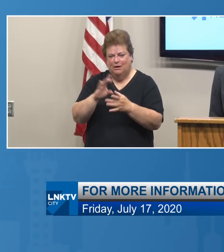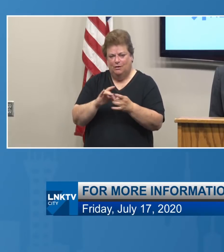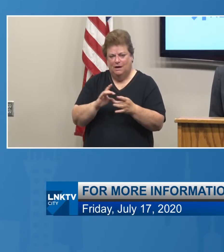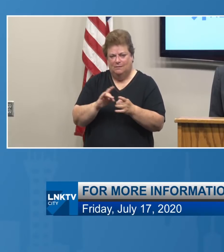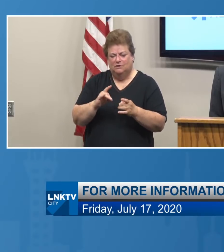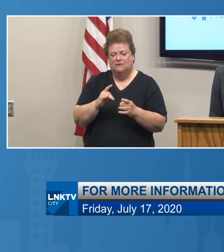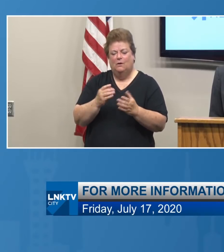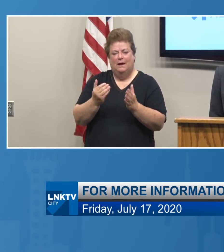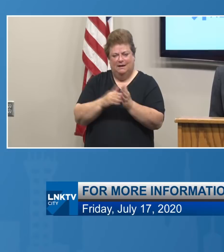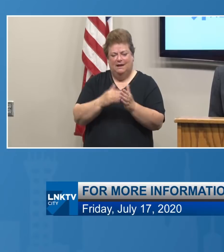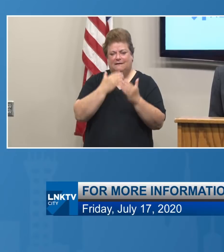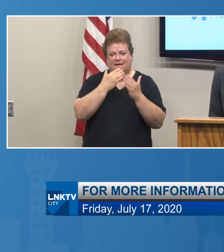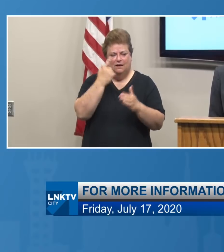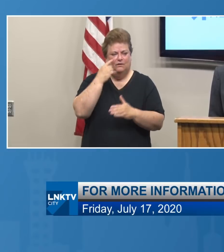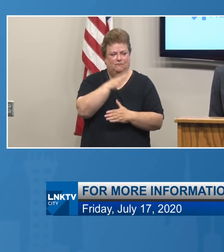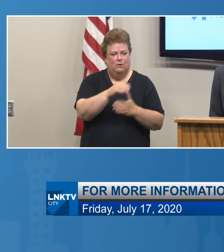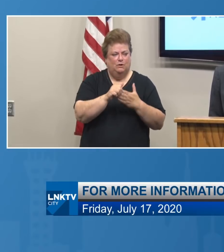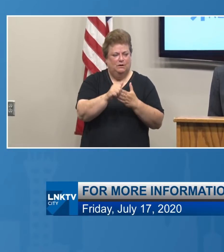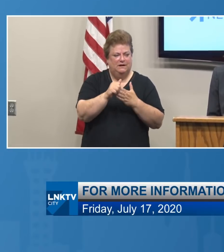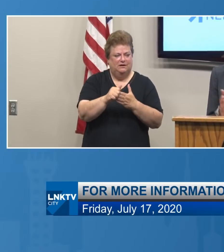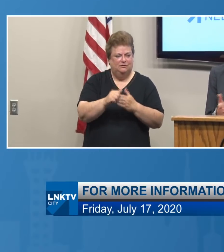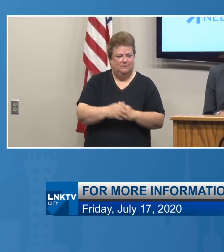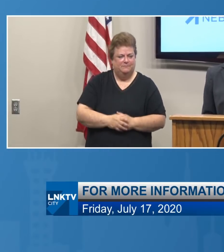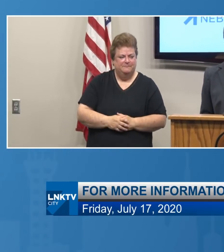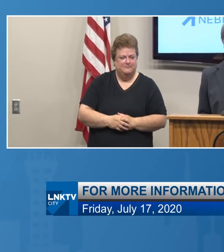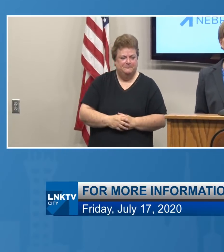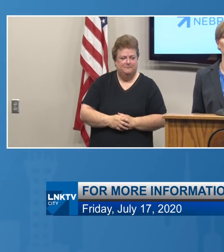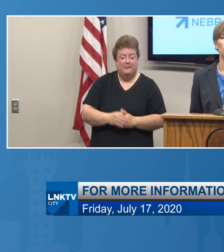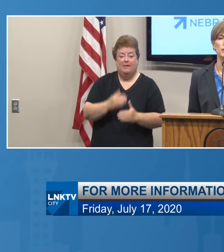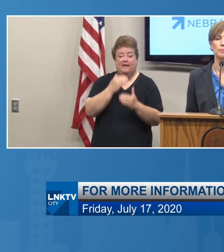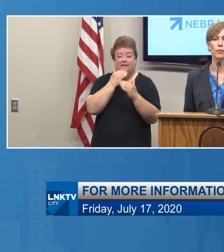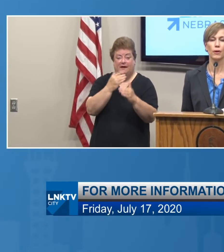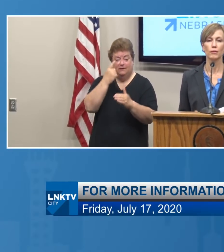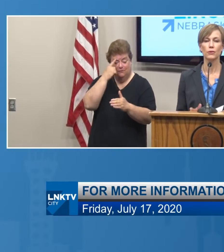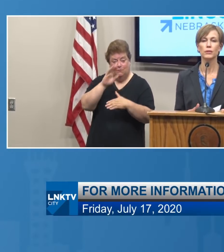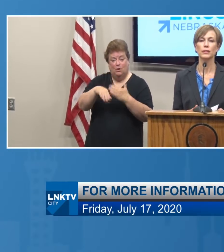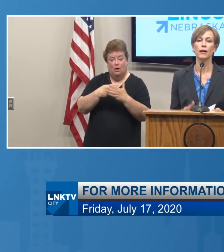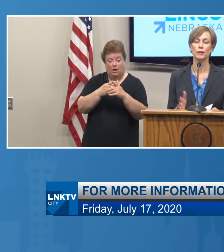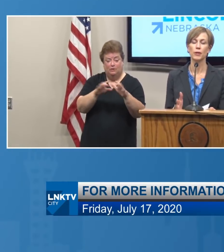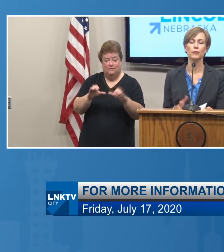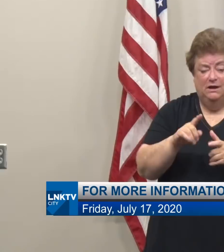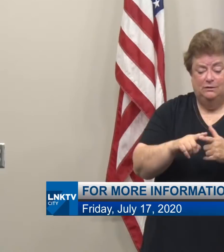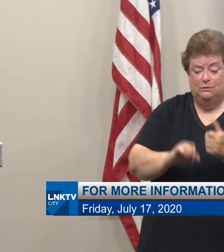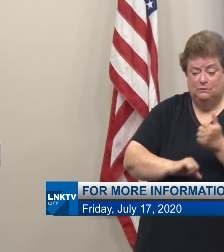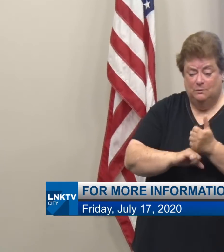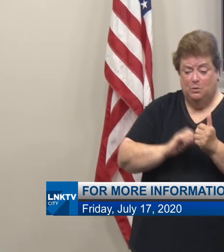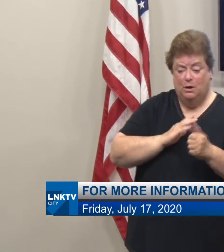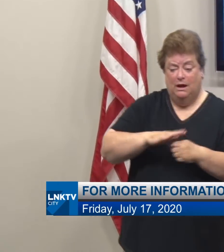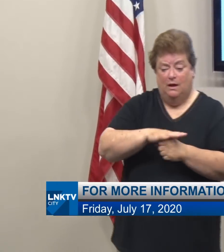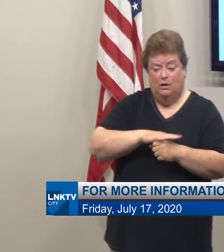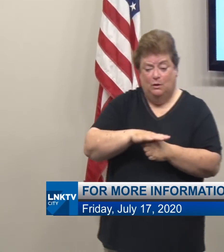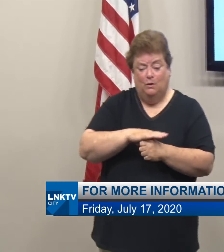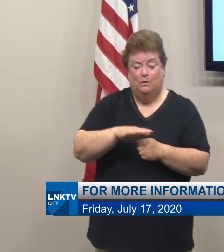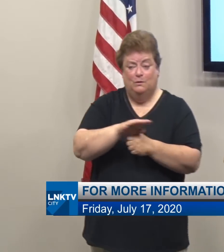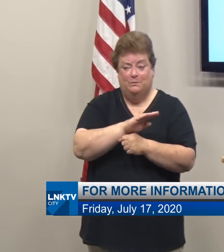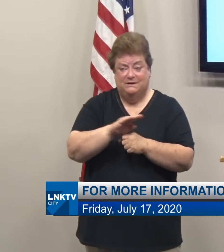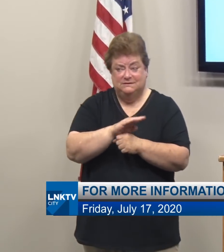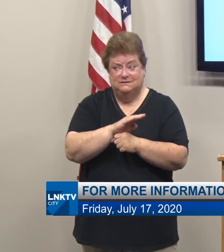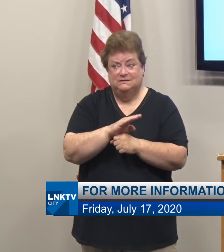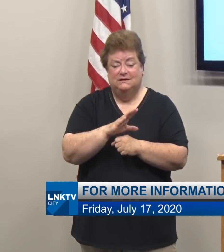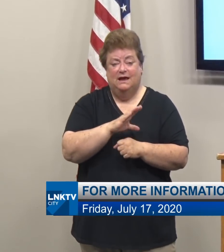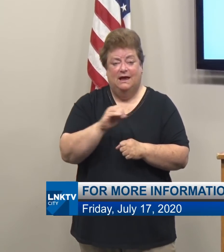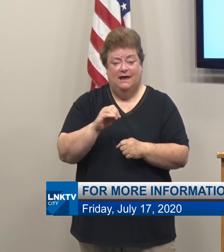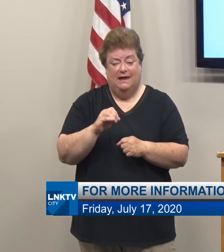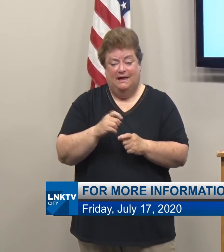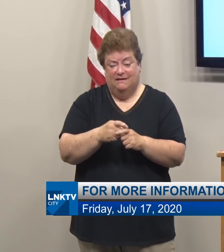thank you, Mayor, for your leadership. Thank you. Thank you for everything you've done to help support our local economy, our local businesses, and the distribution of